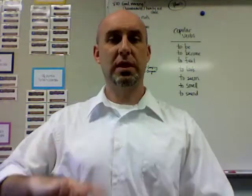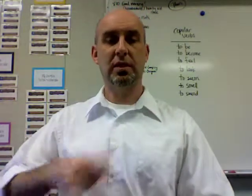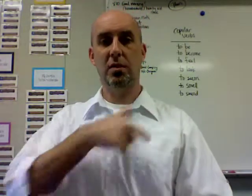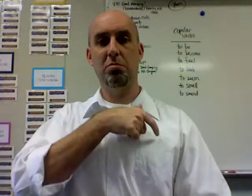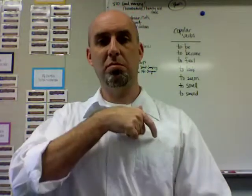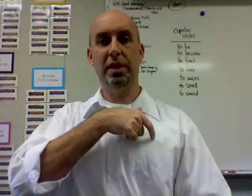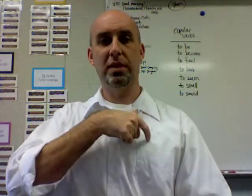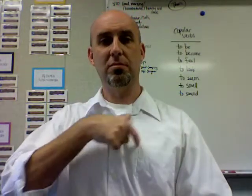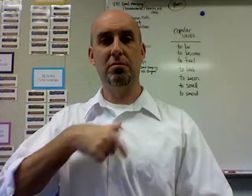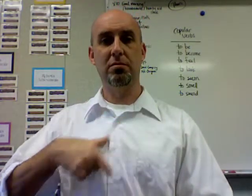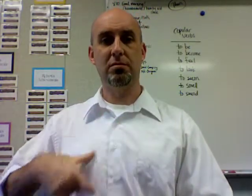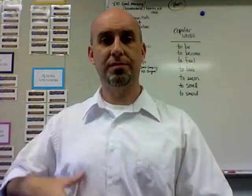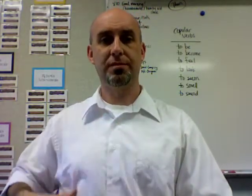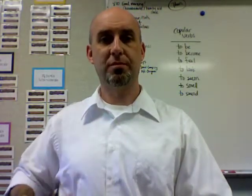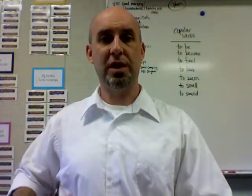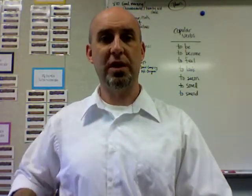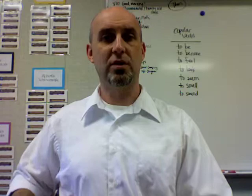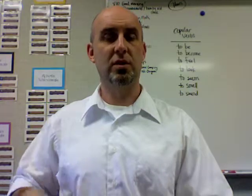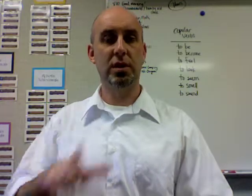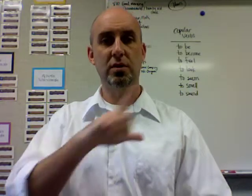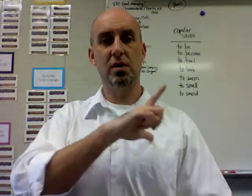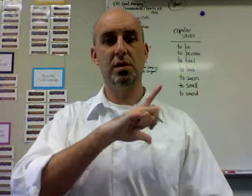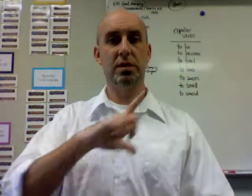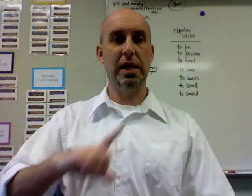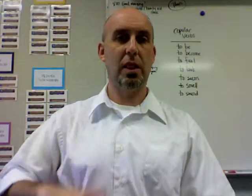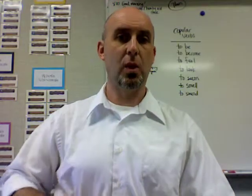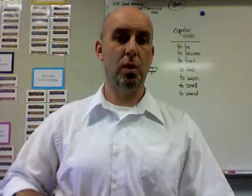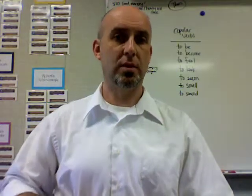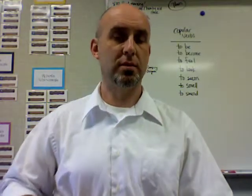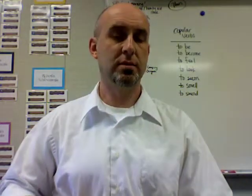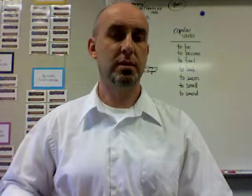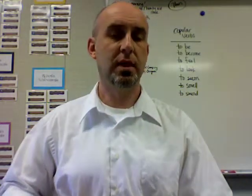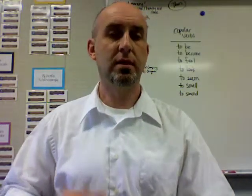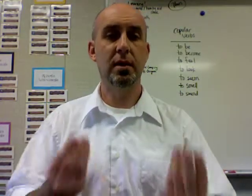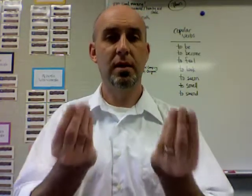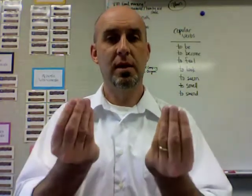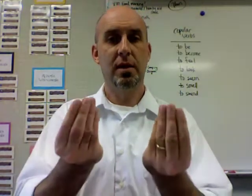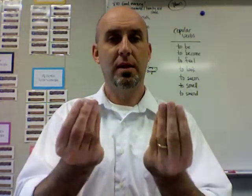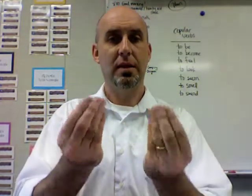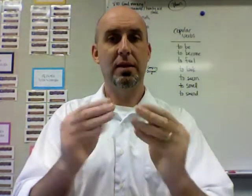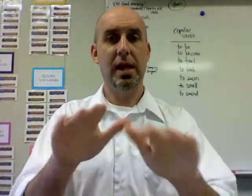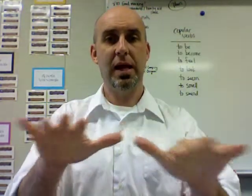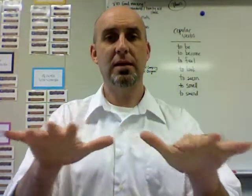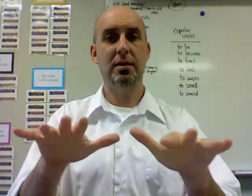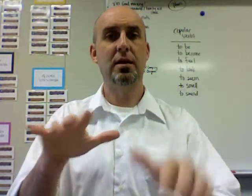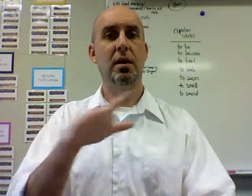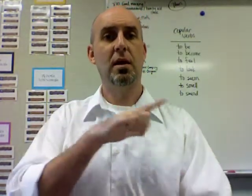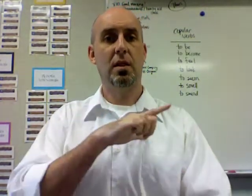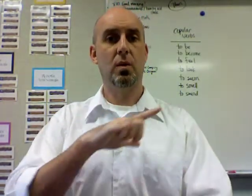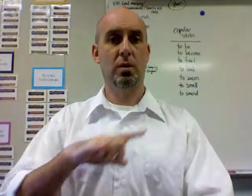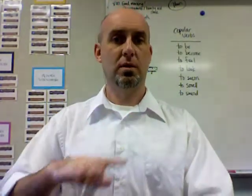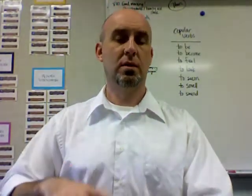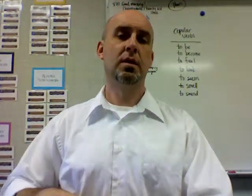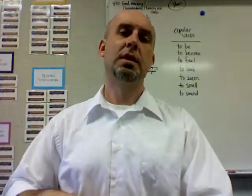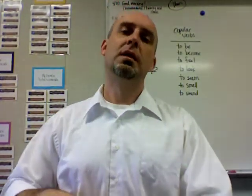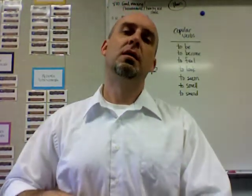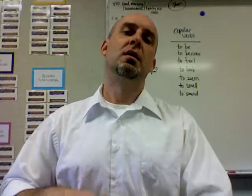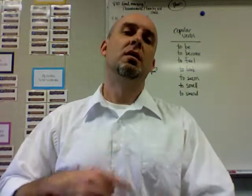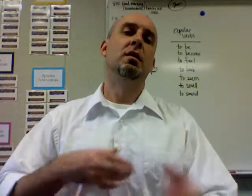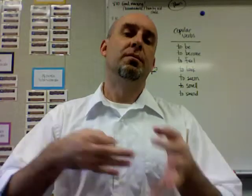a banner going across. Landlord. Okay? Land. Lord.